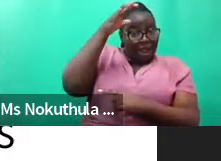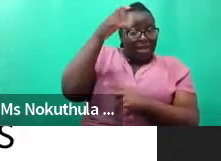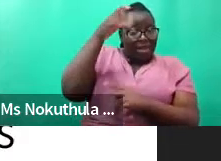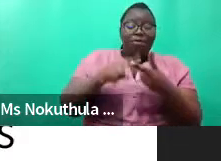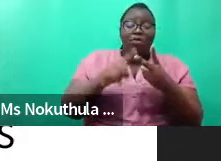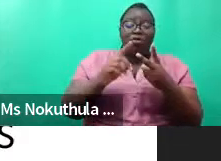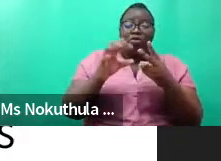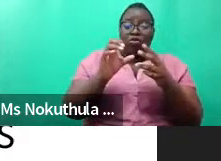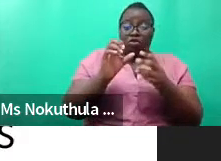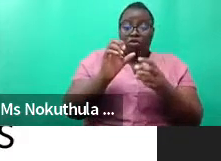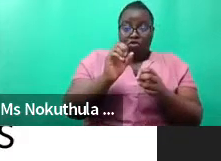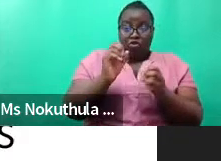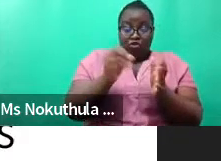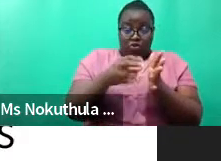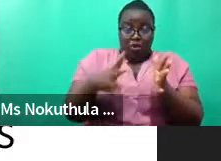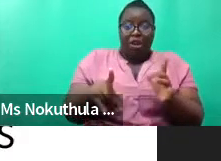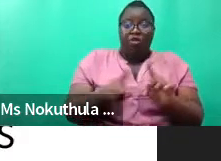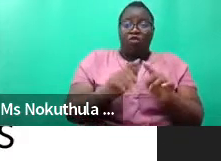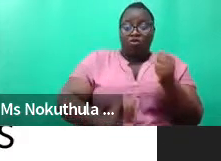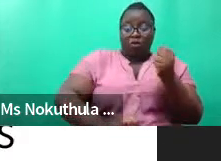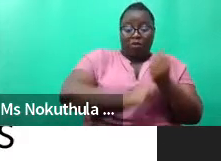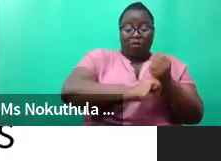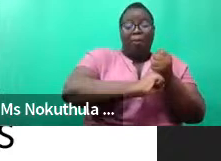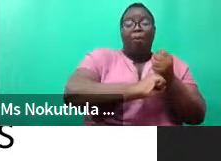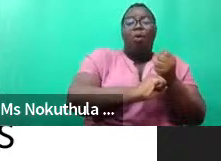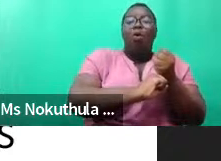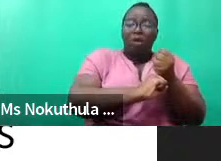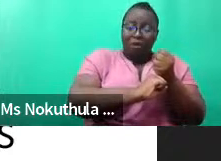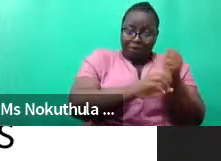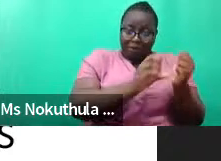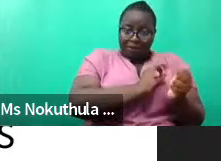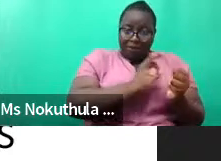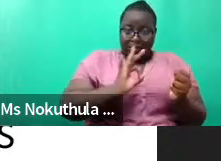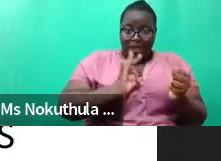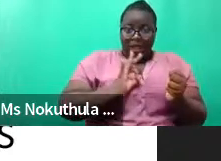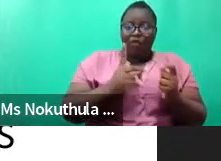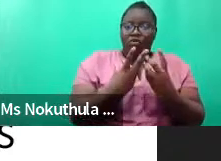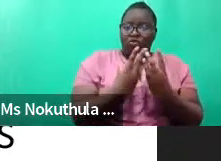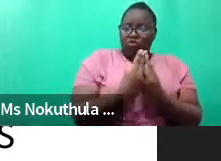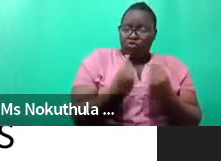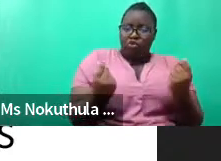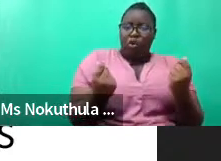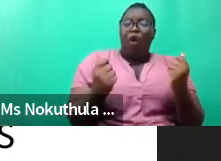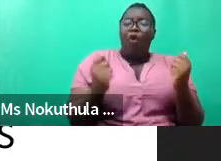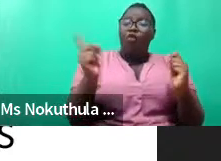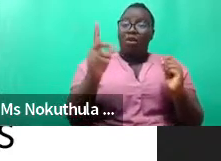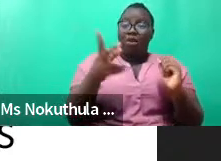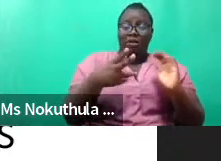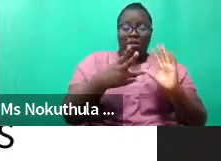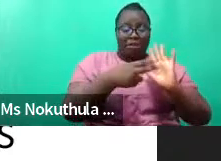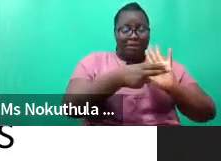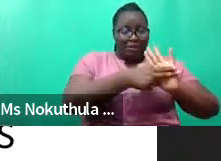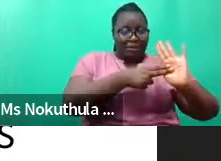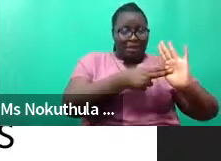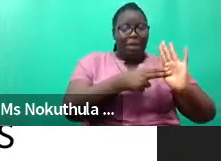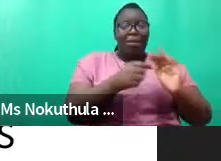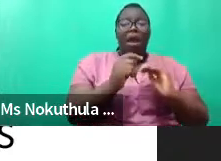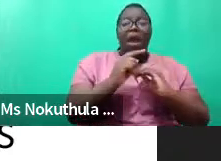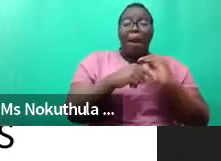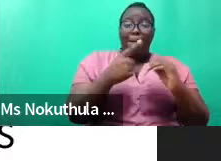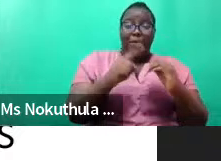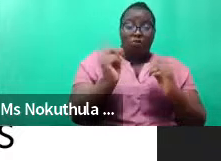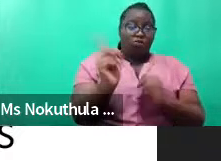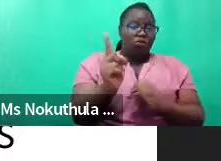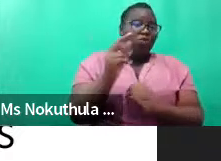staff, to address ableism, to address the misconceptions and the stigma about autism. And then some studies have